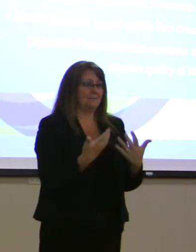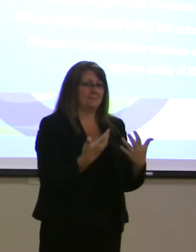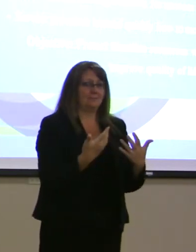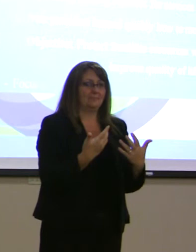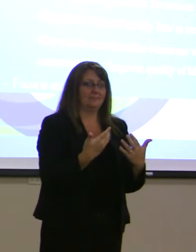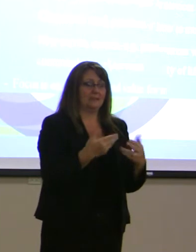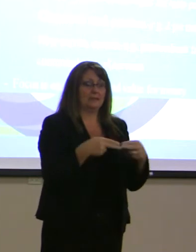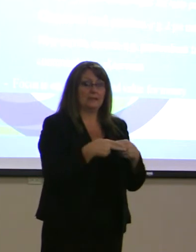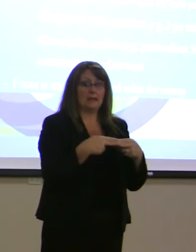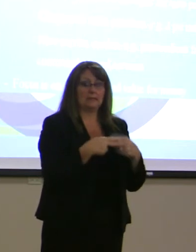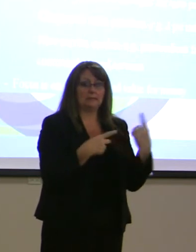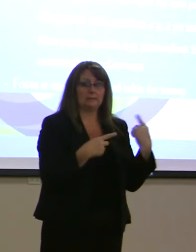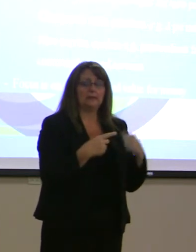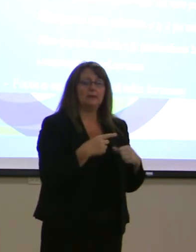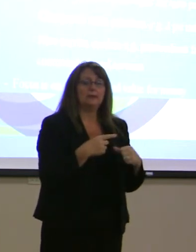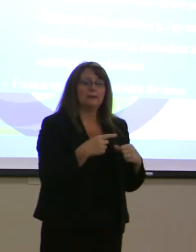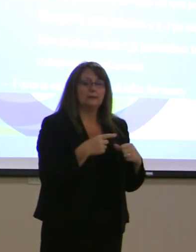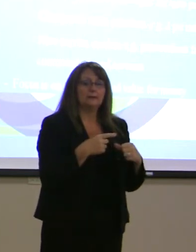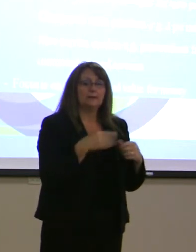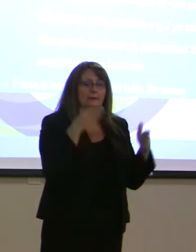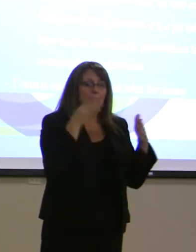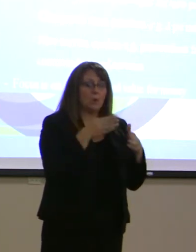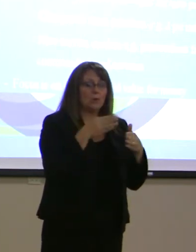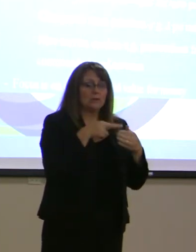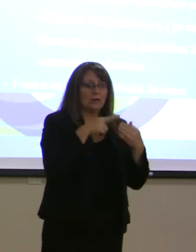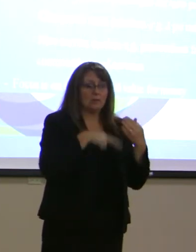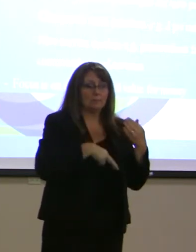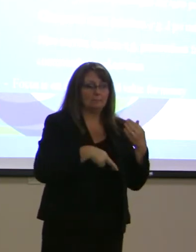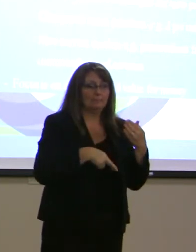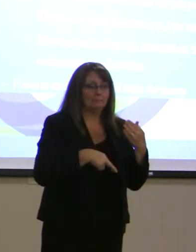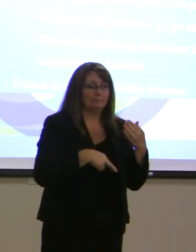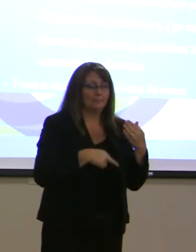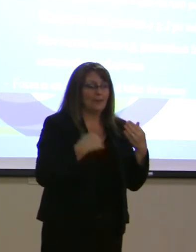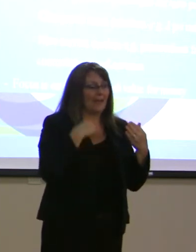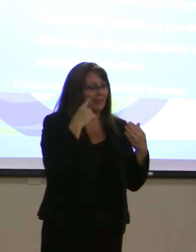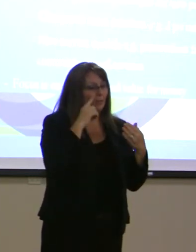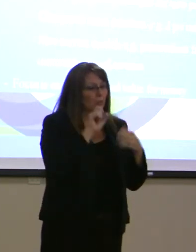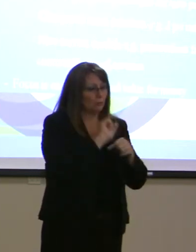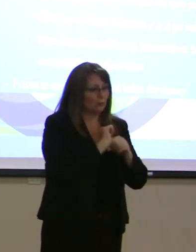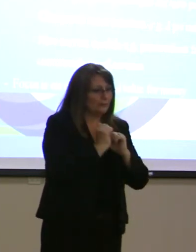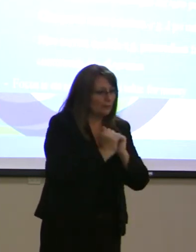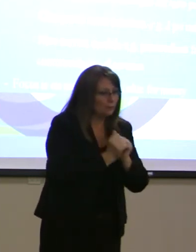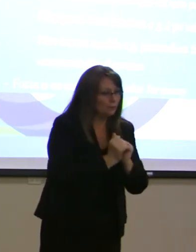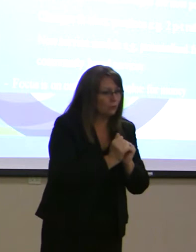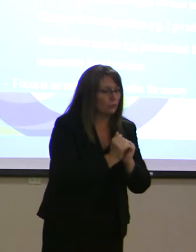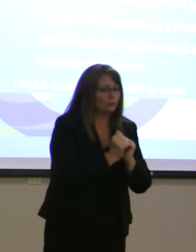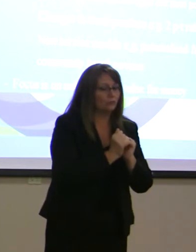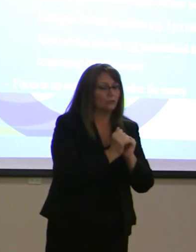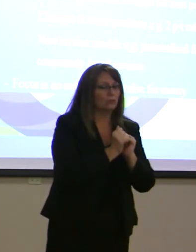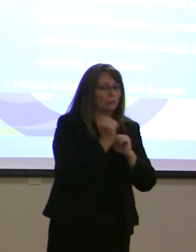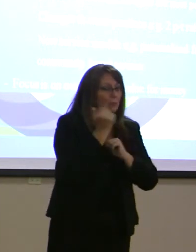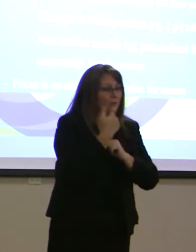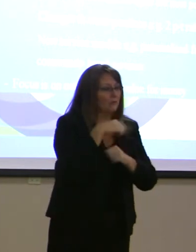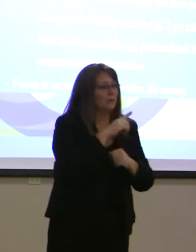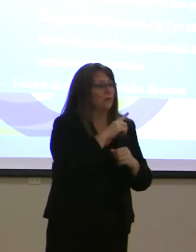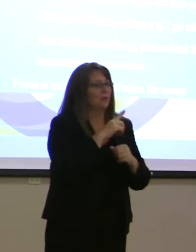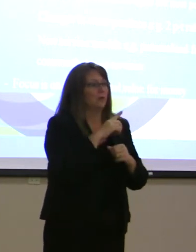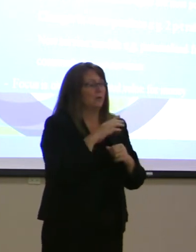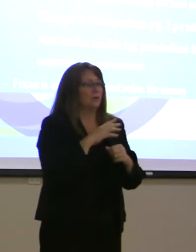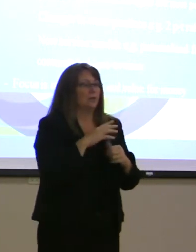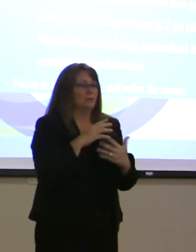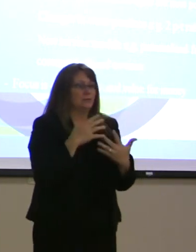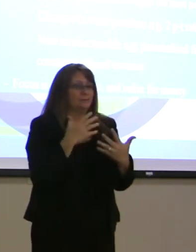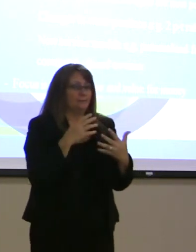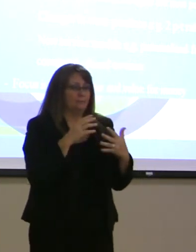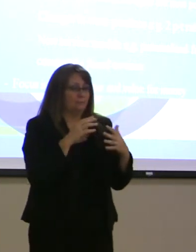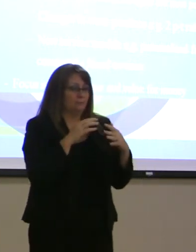on to the next slide, please? In a focus on outcomes, I think we should all work together, and the